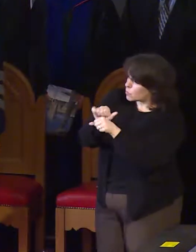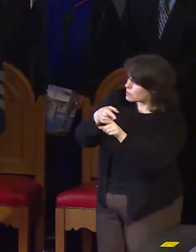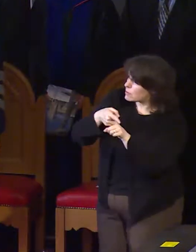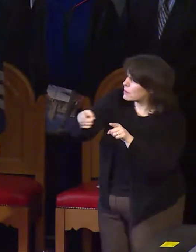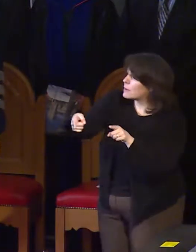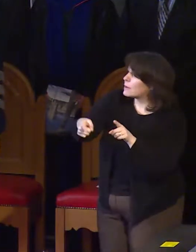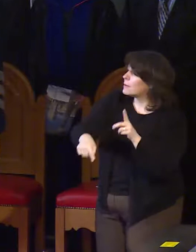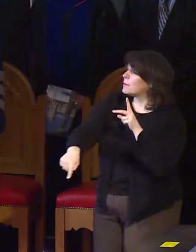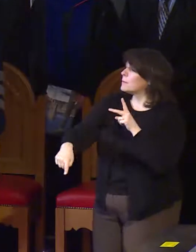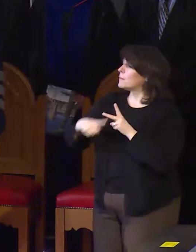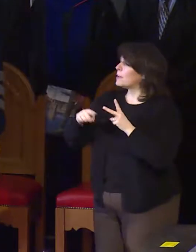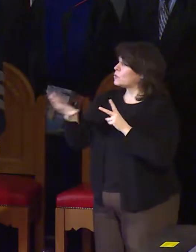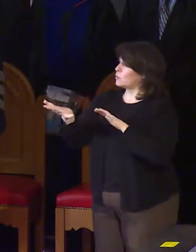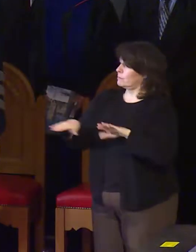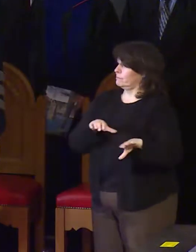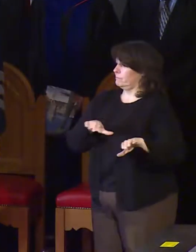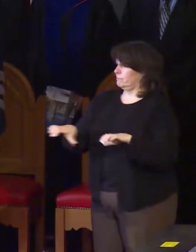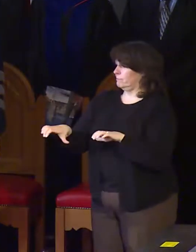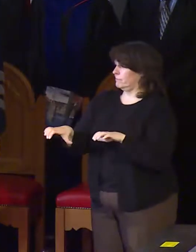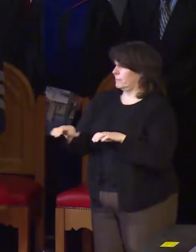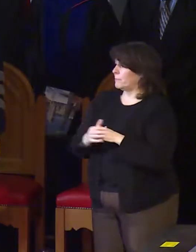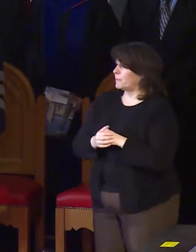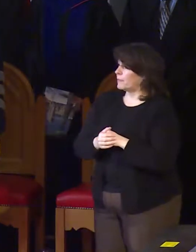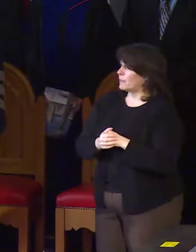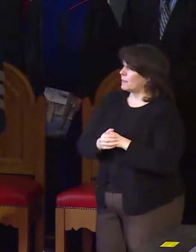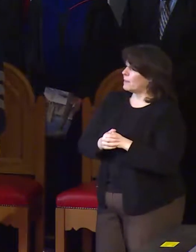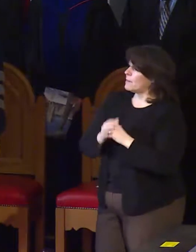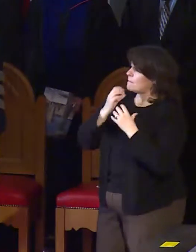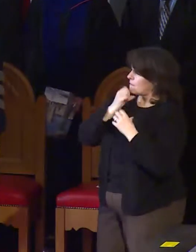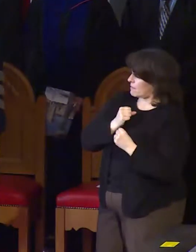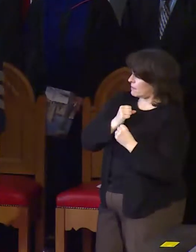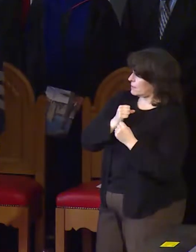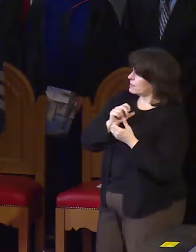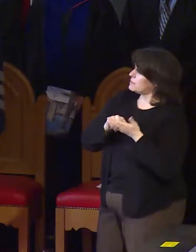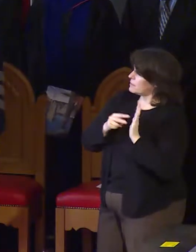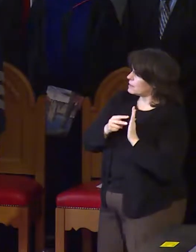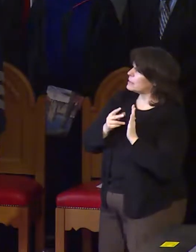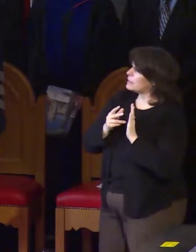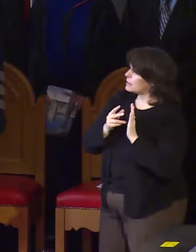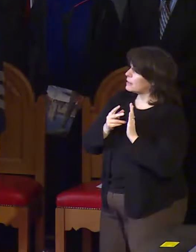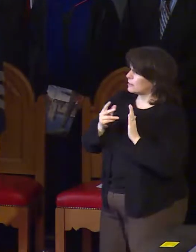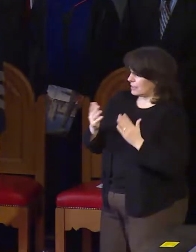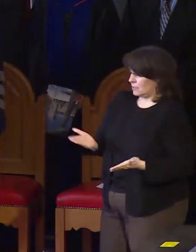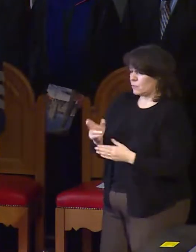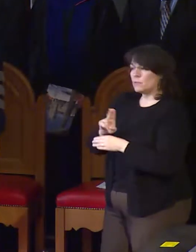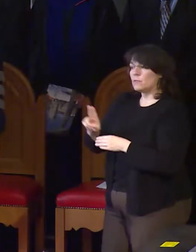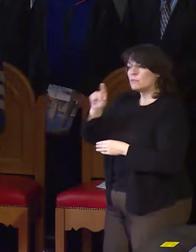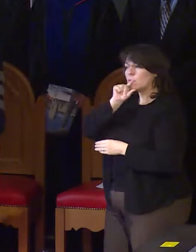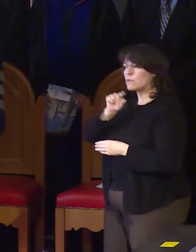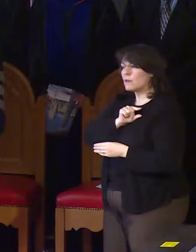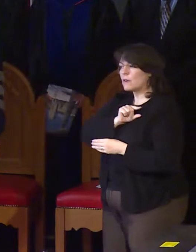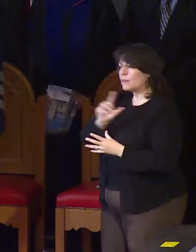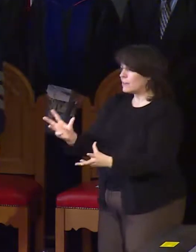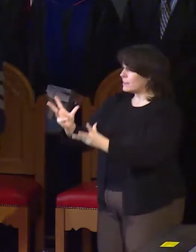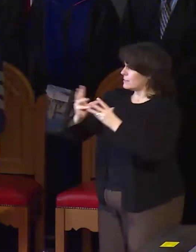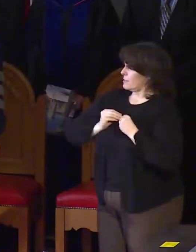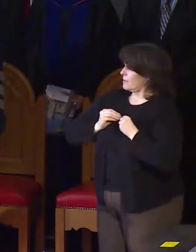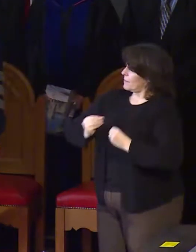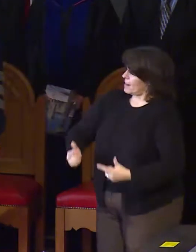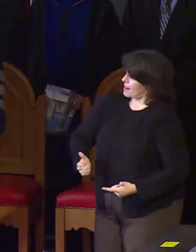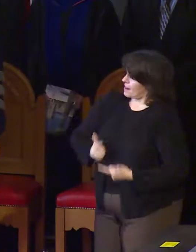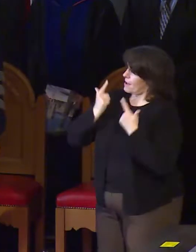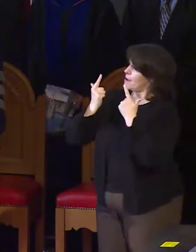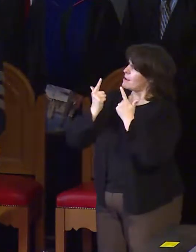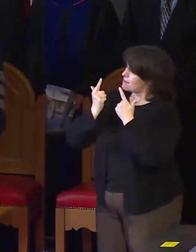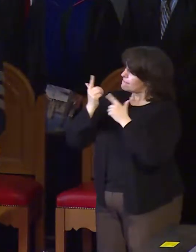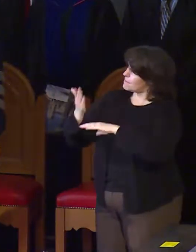If spirituality is about values more than beliefs, you have been encouraged at the University of Guelph to embrace life-enhancing